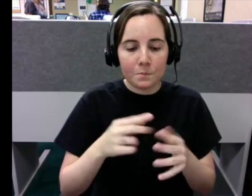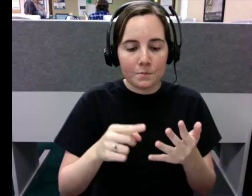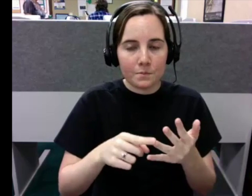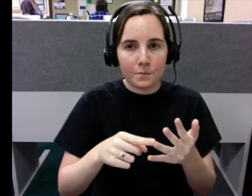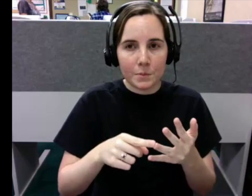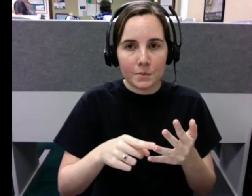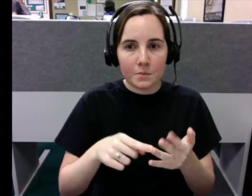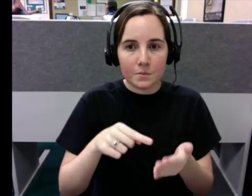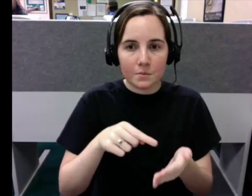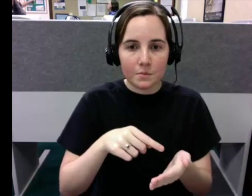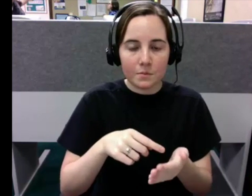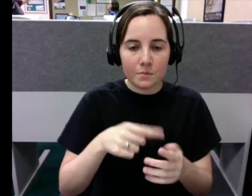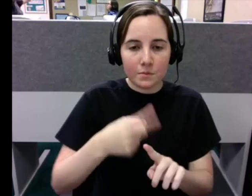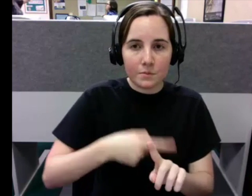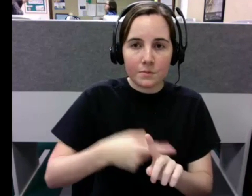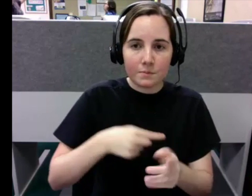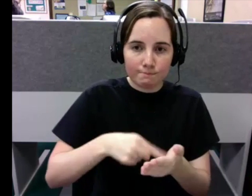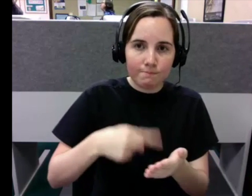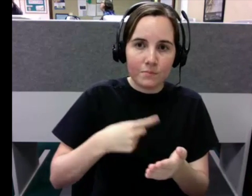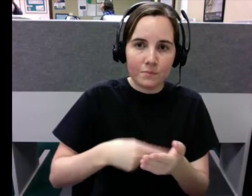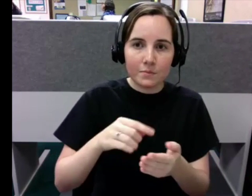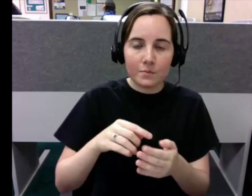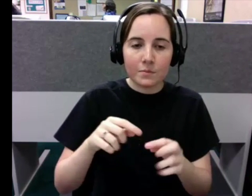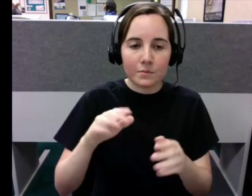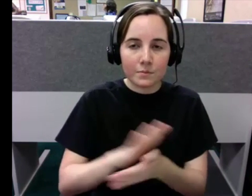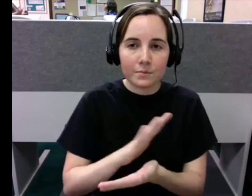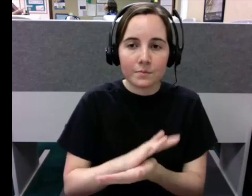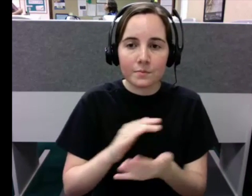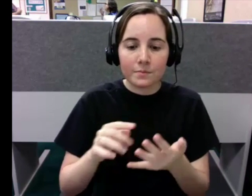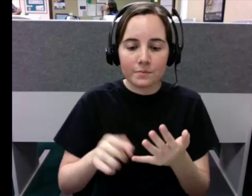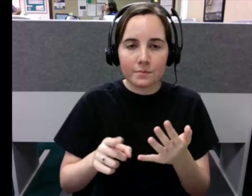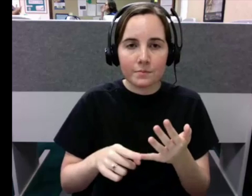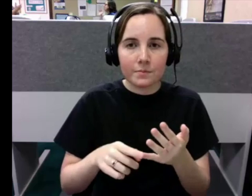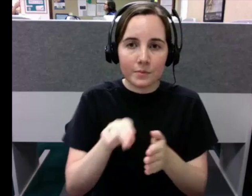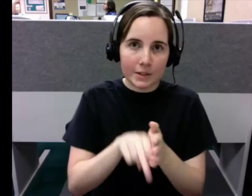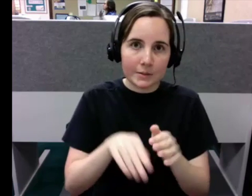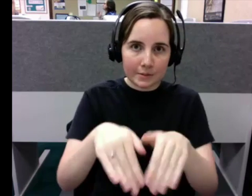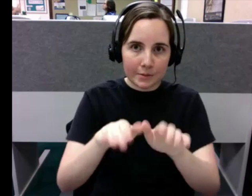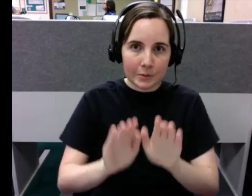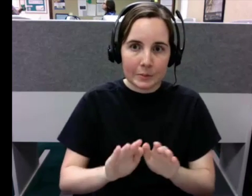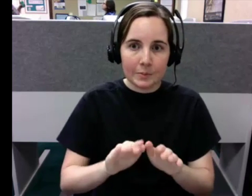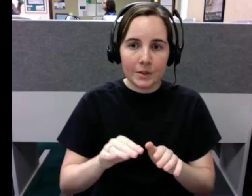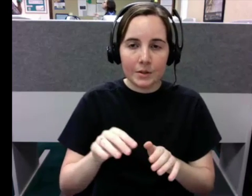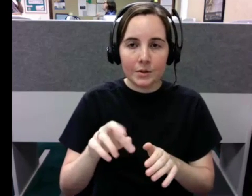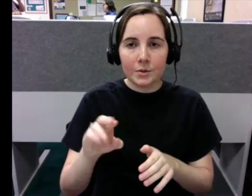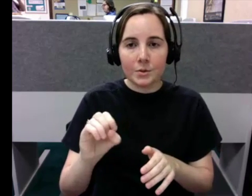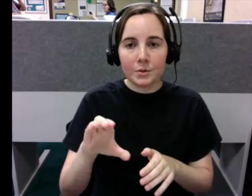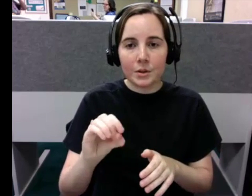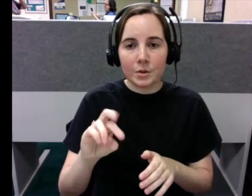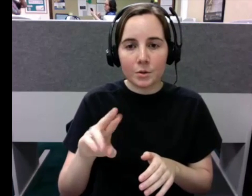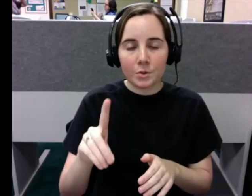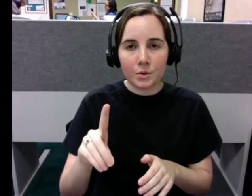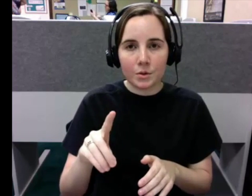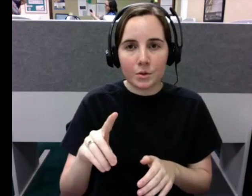Payroll slips, bank books, insurance policies, burial fund records, and other information about your income and the